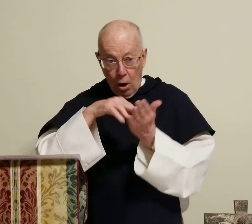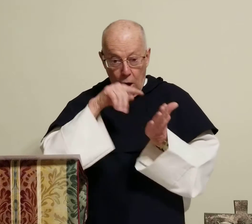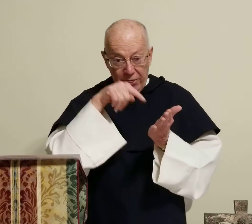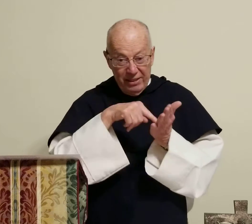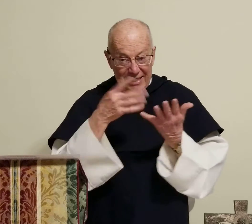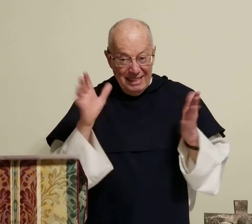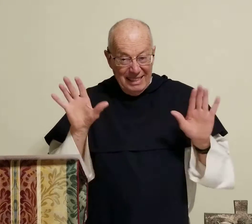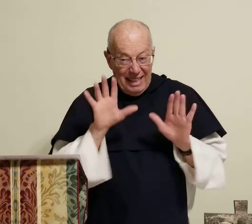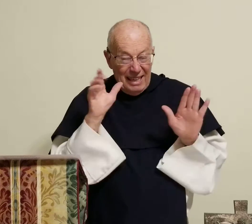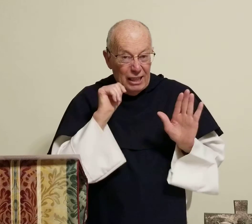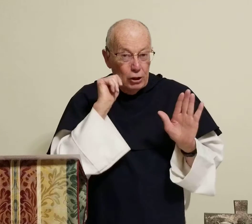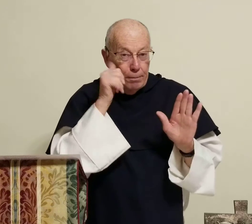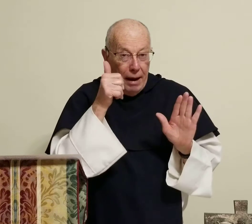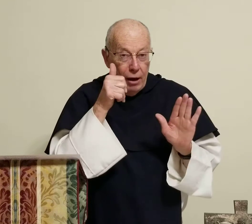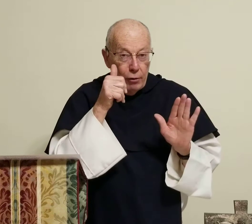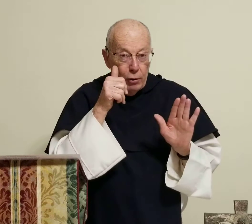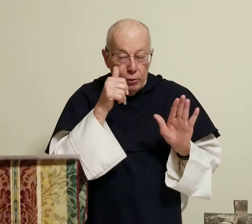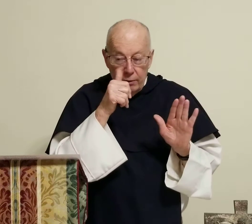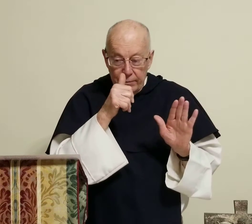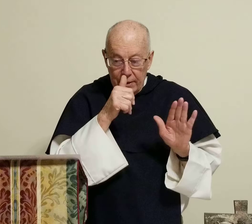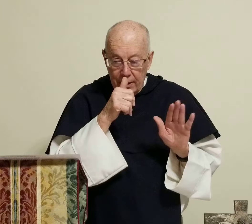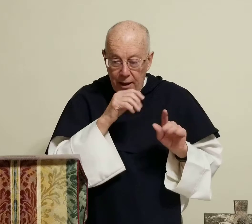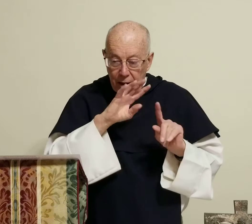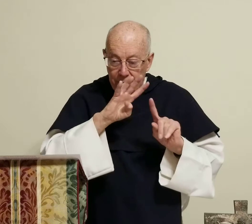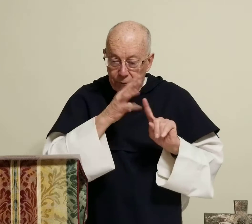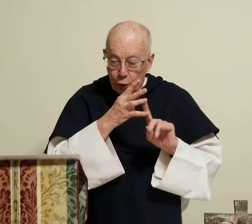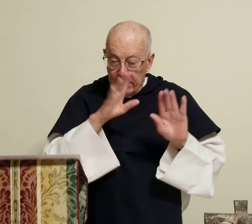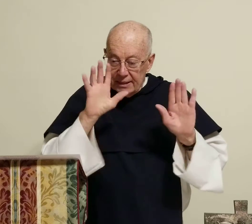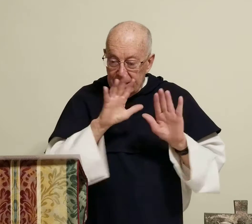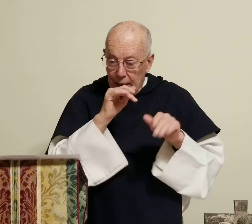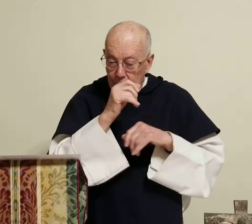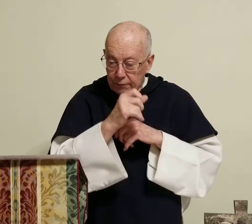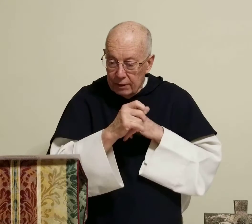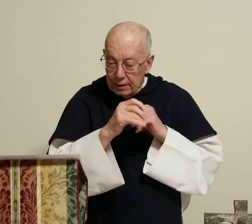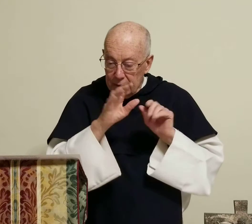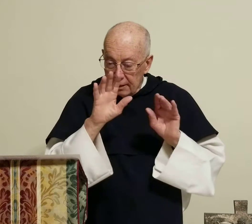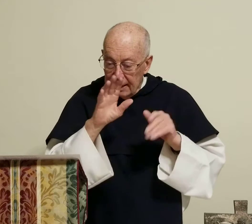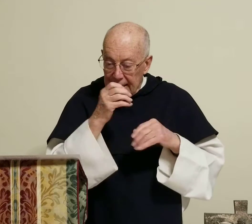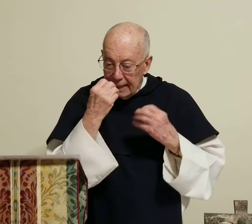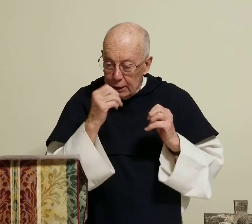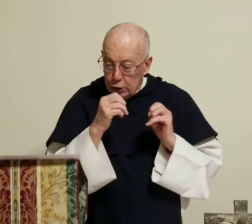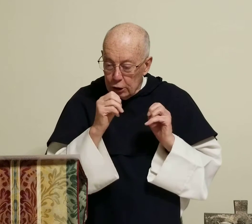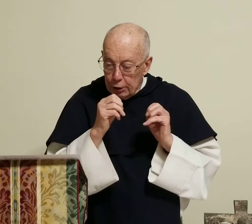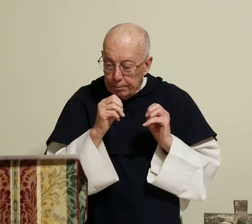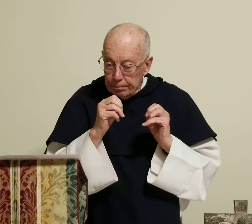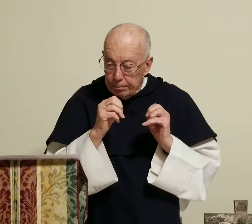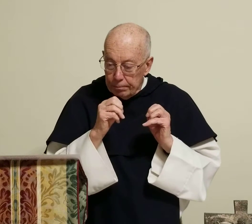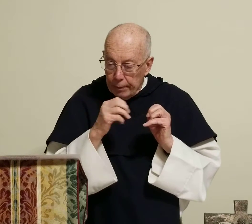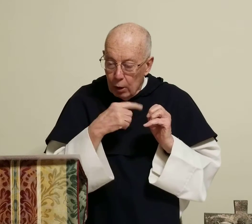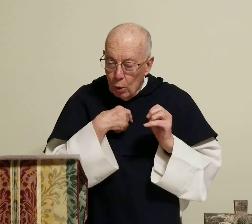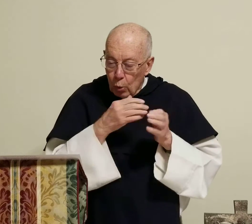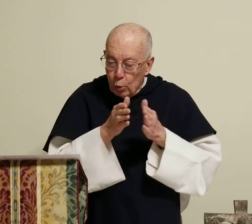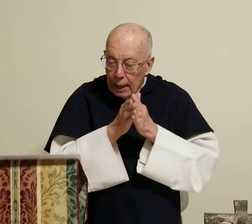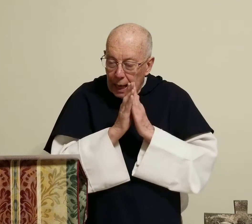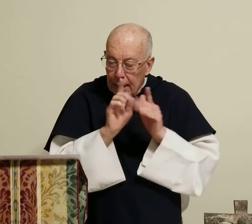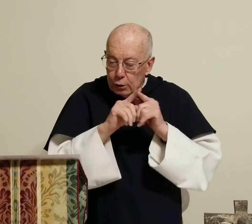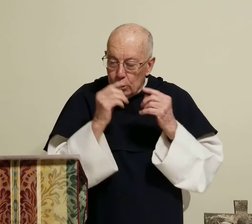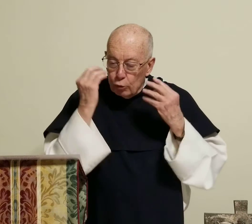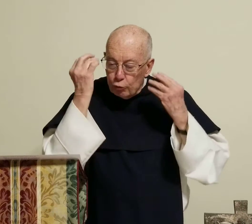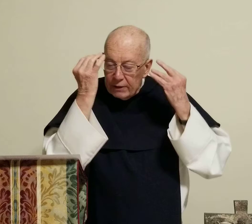of this Sunday tomorrow, for Sunday this Easter. We have to